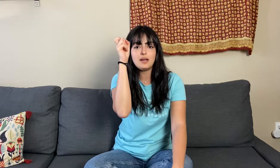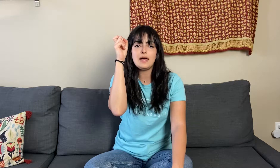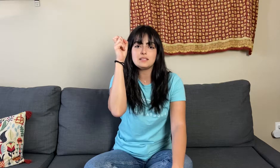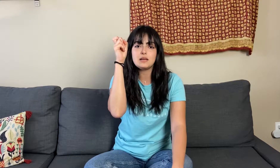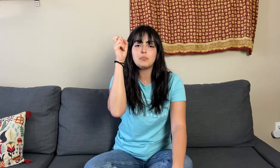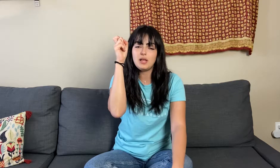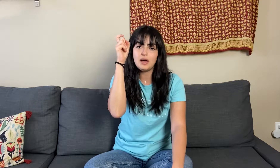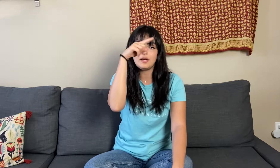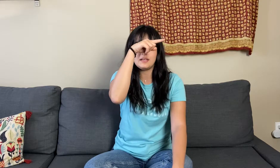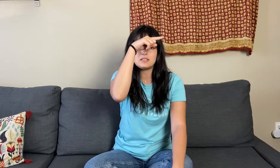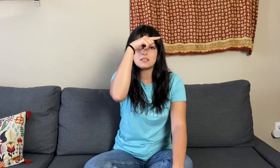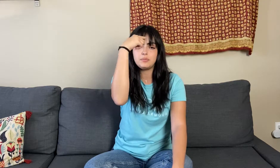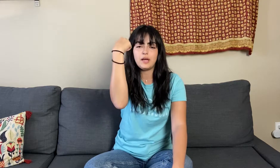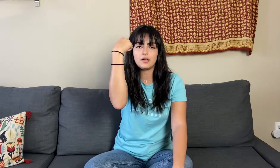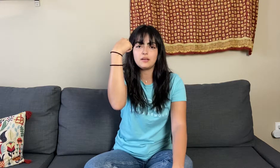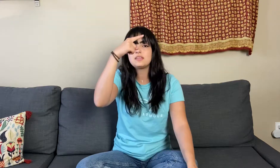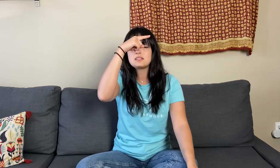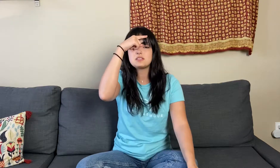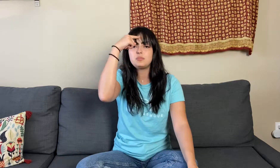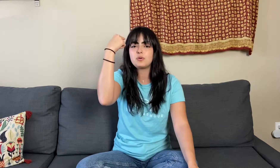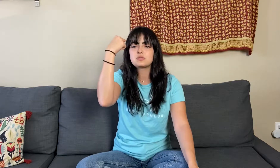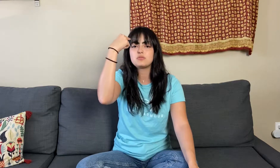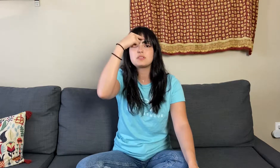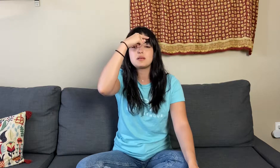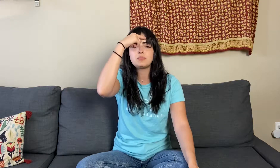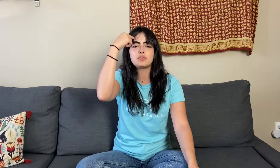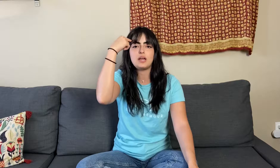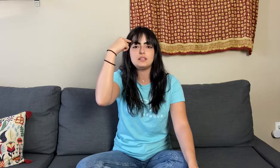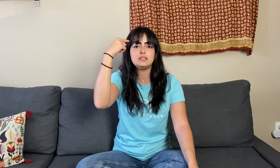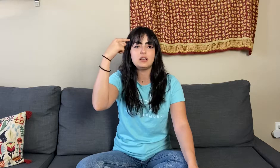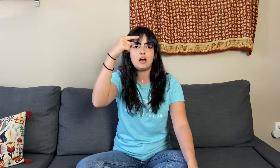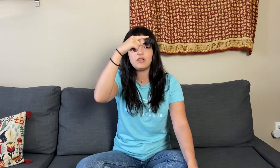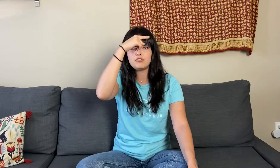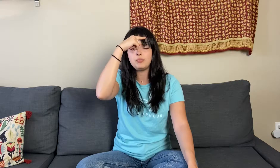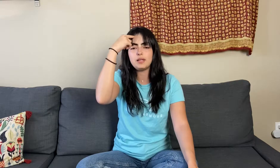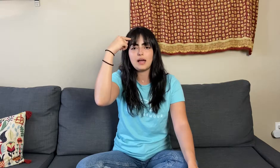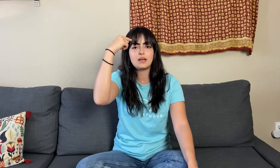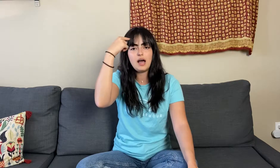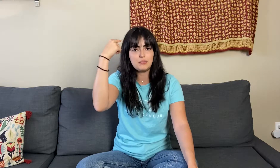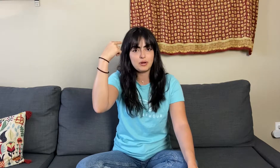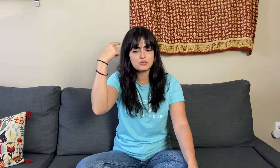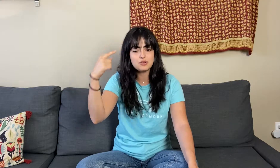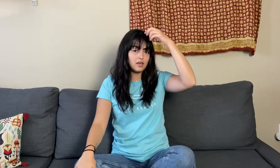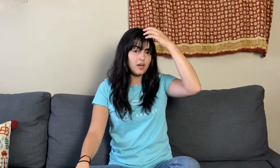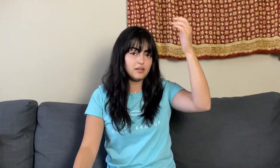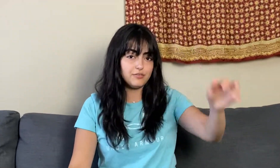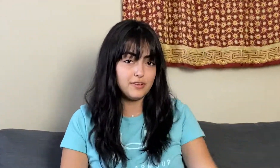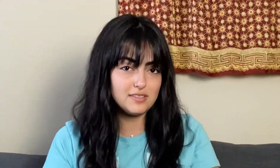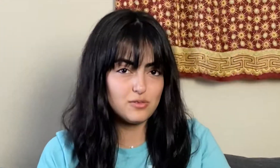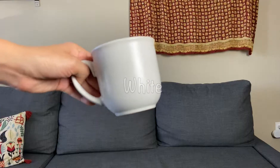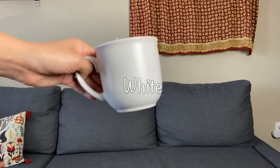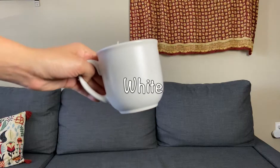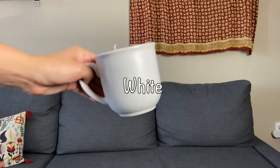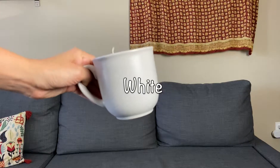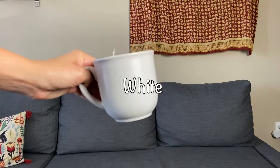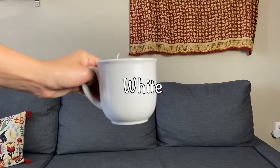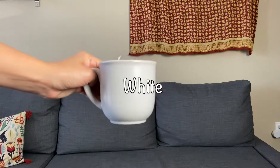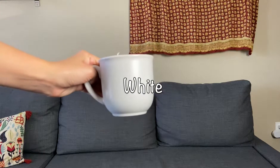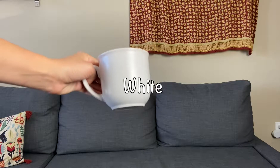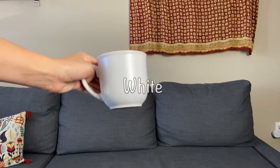and black is black. This is supposed to resemble the idea of black eyebrows. Kind of fits. We're using only